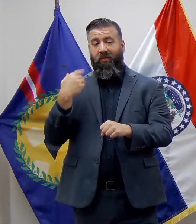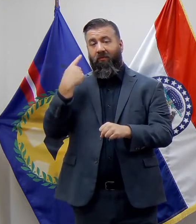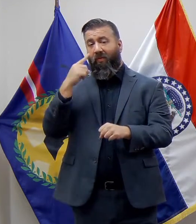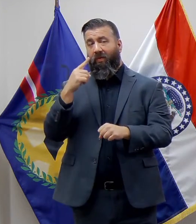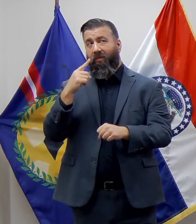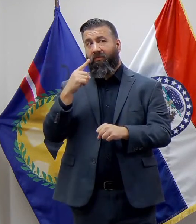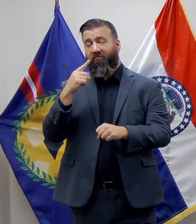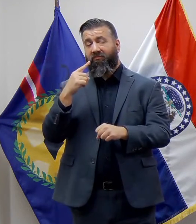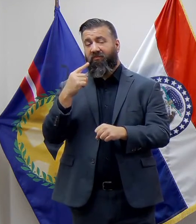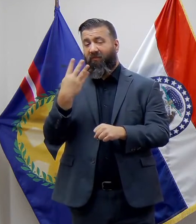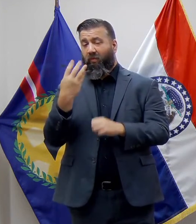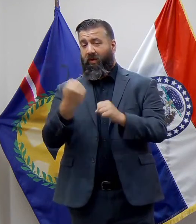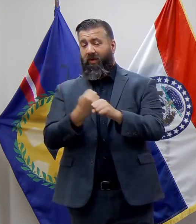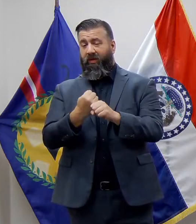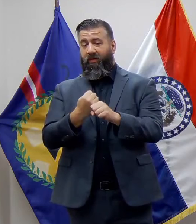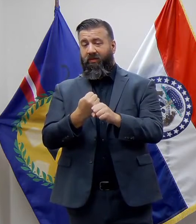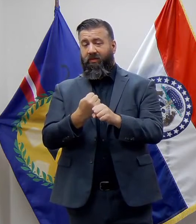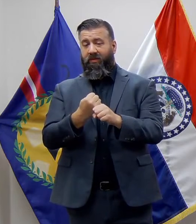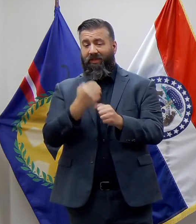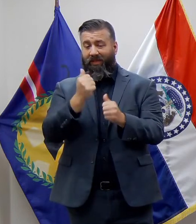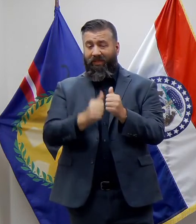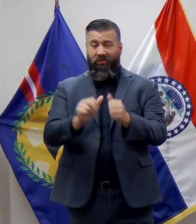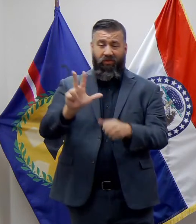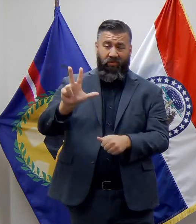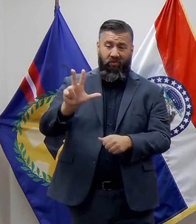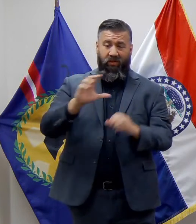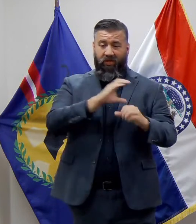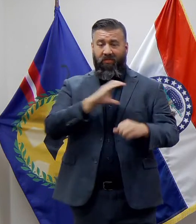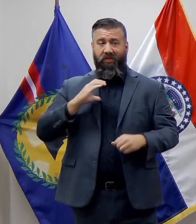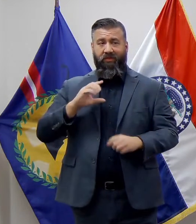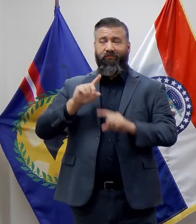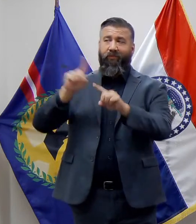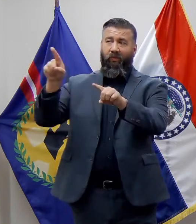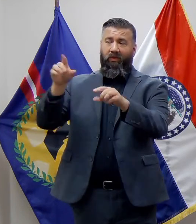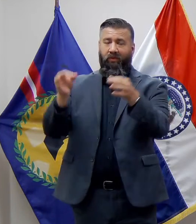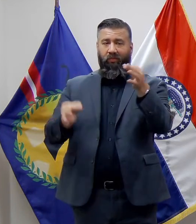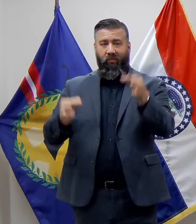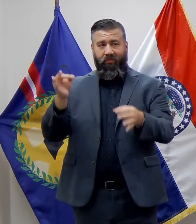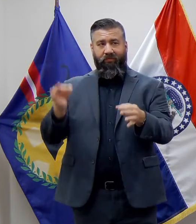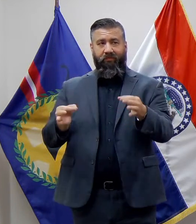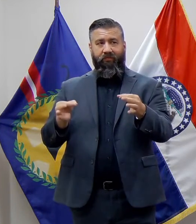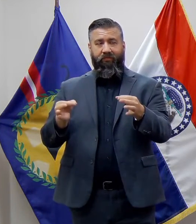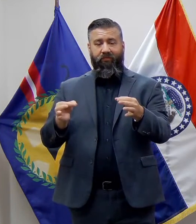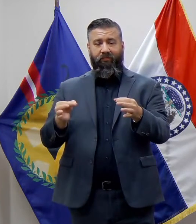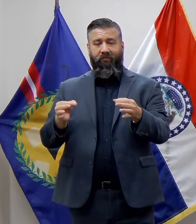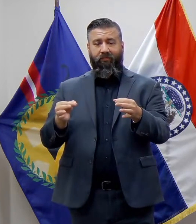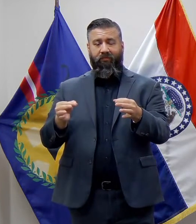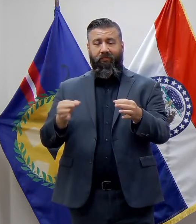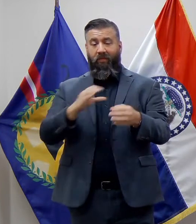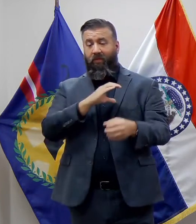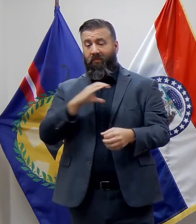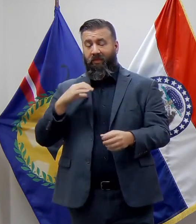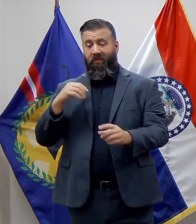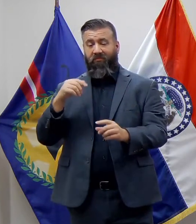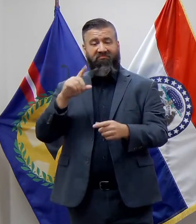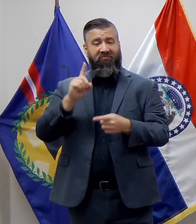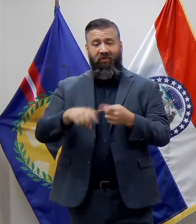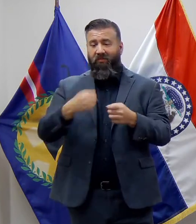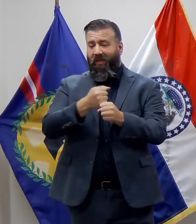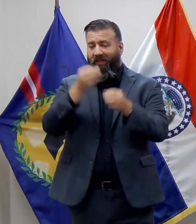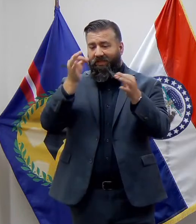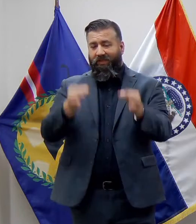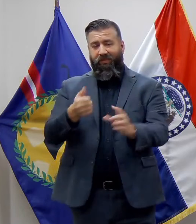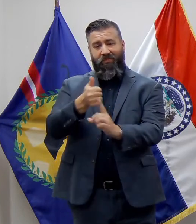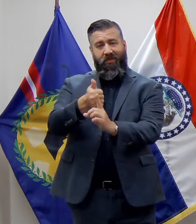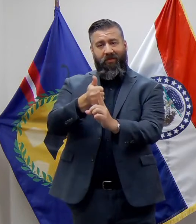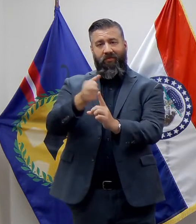past 3 redistricting commissions have ended up in court. Either the redistricting commission couldn't make a decision,